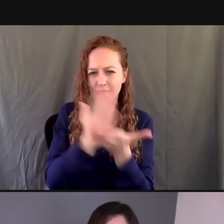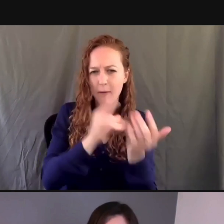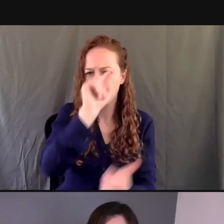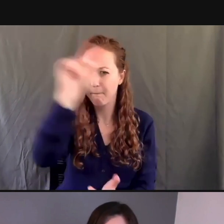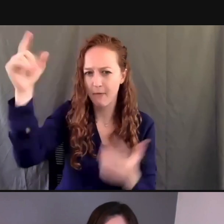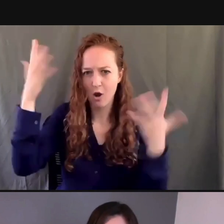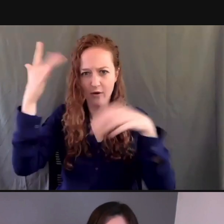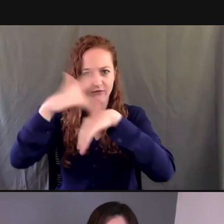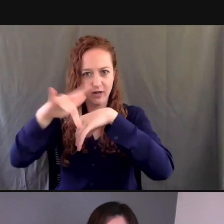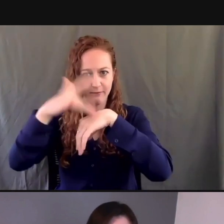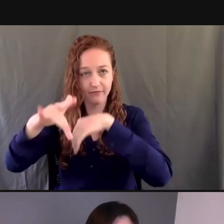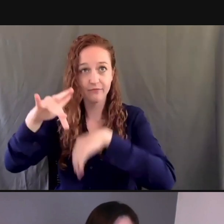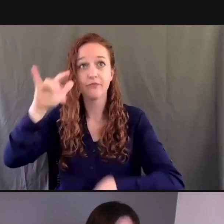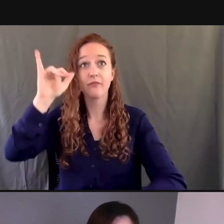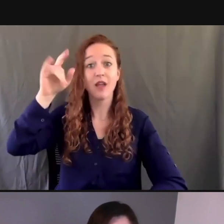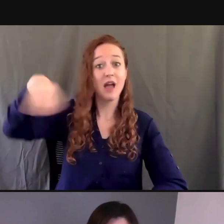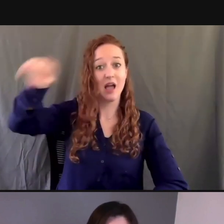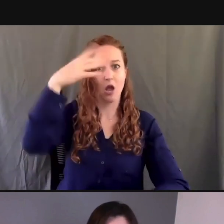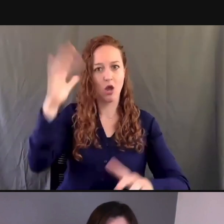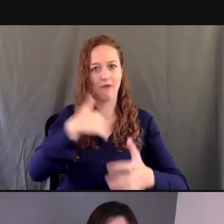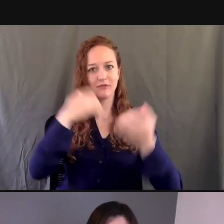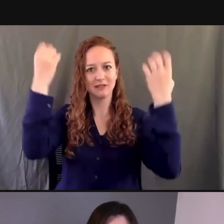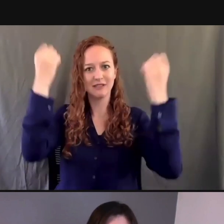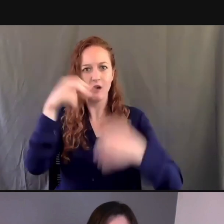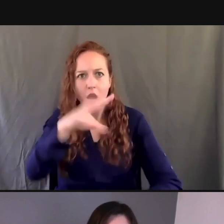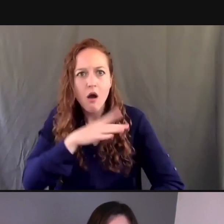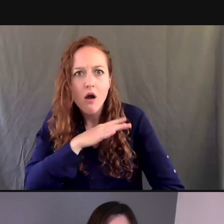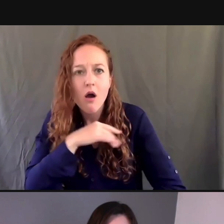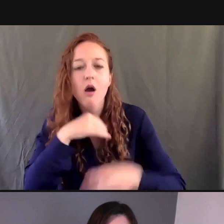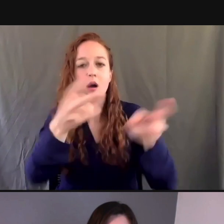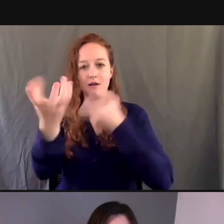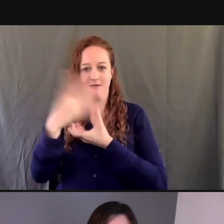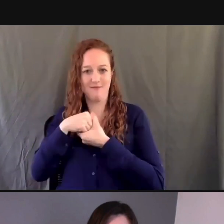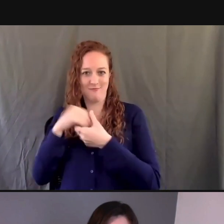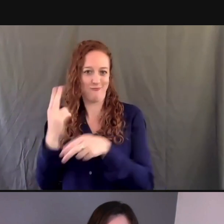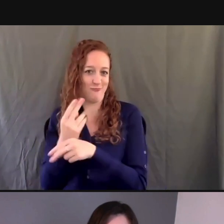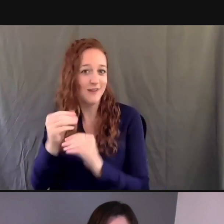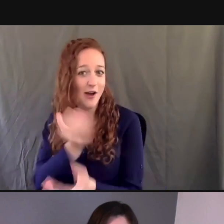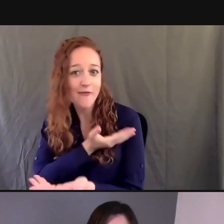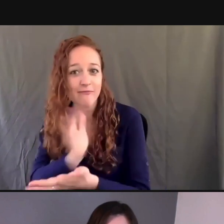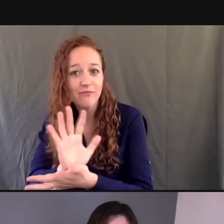scientific concepts. Those can be made clear through ASL.